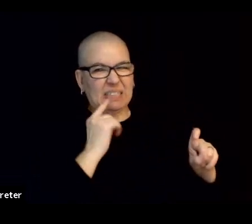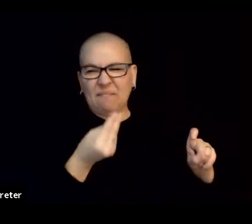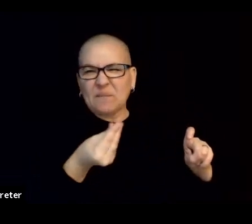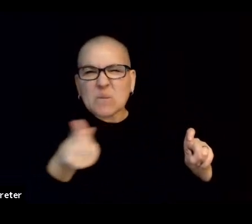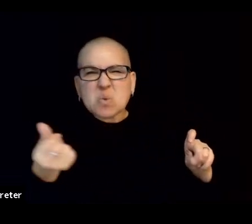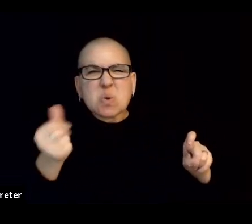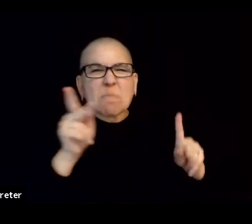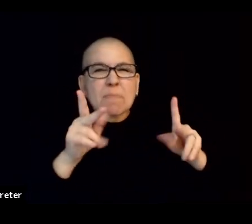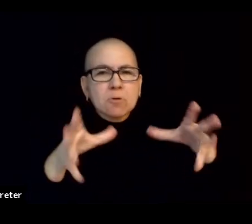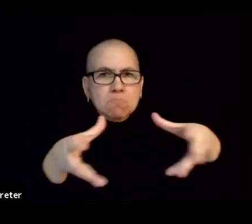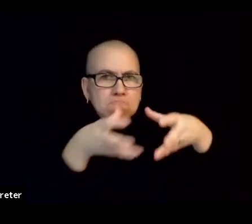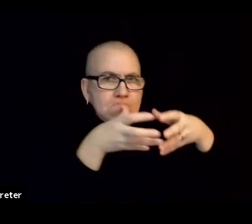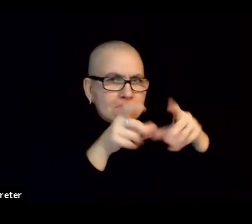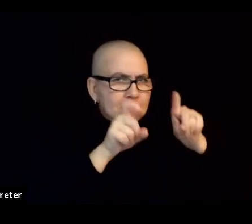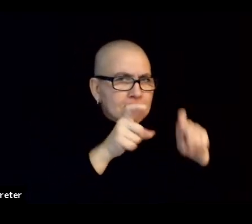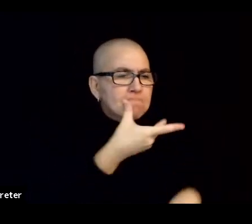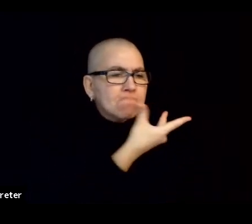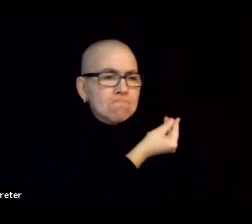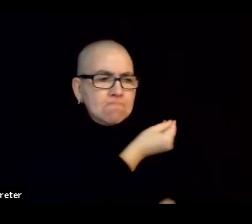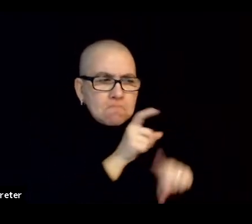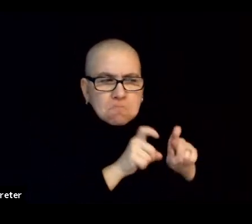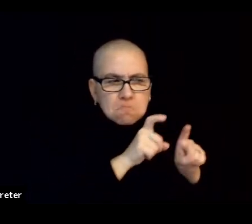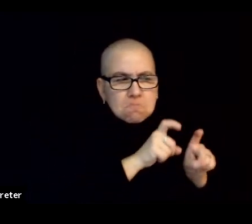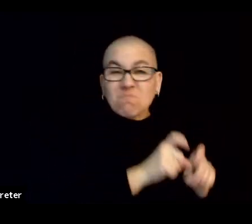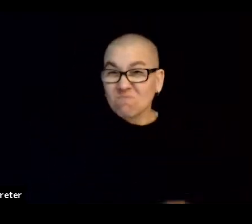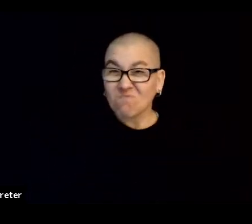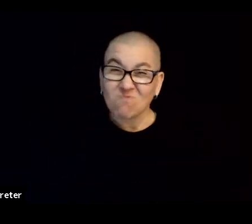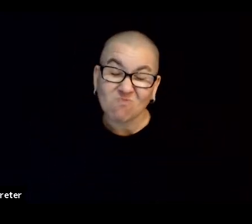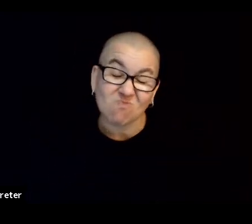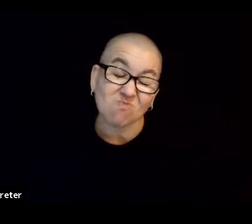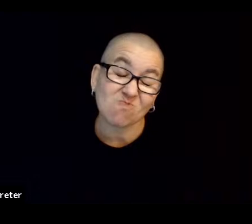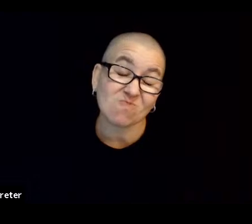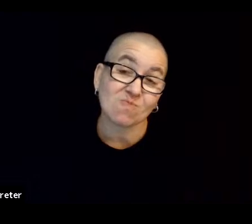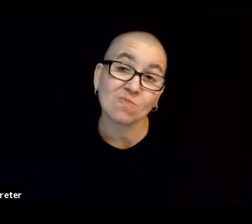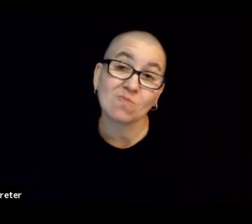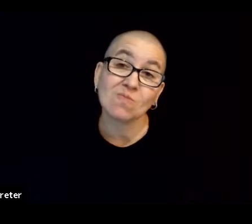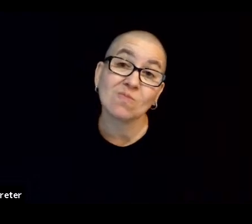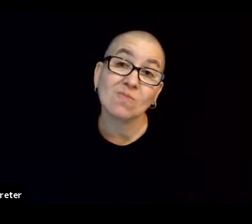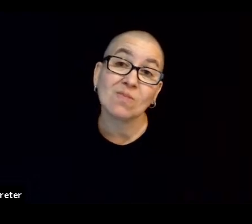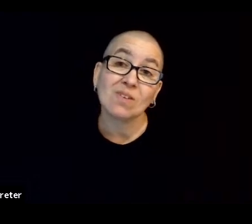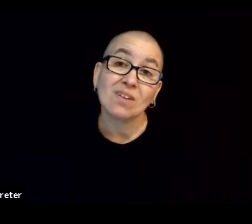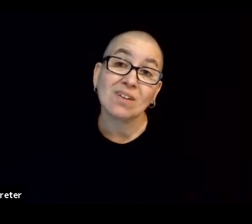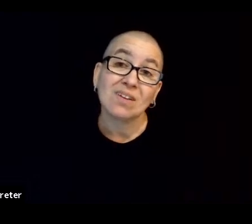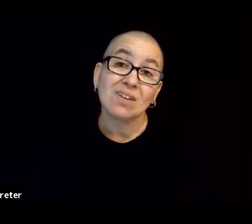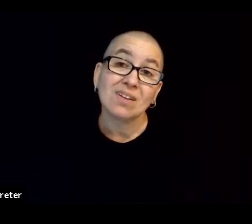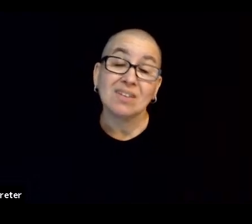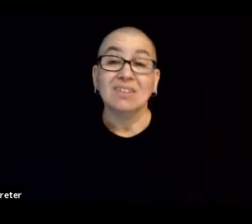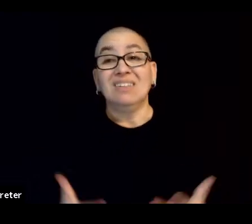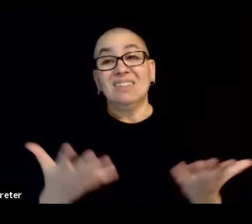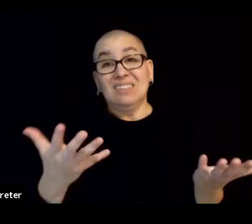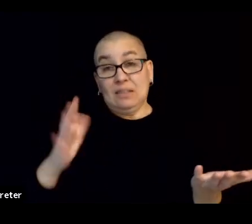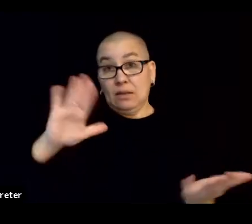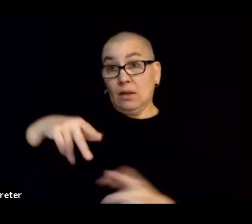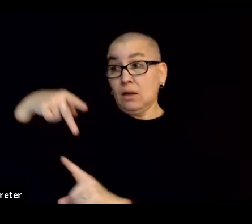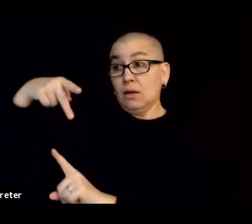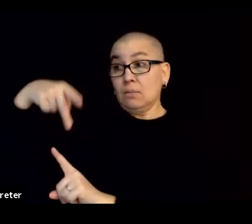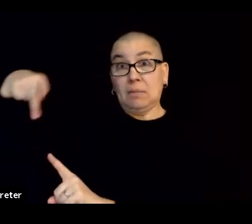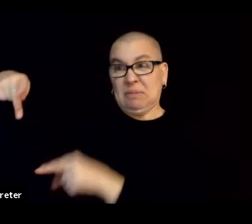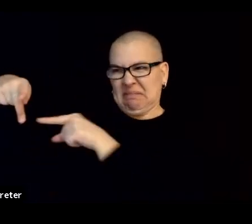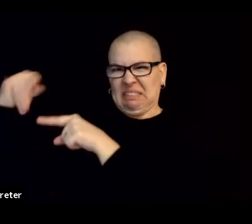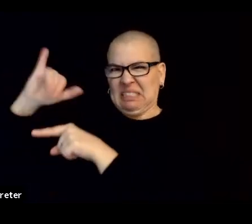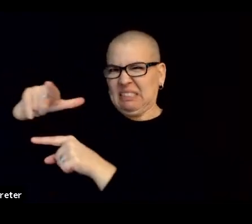workers, residents, and staff of long-term care. So as that program reaches